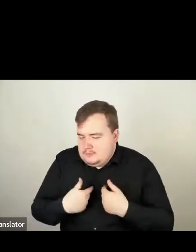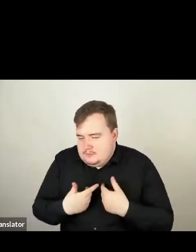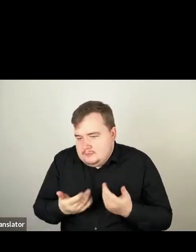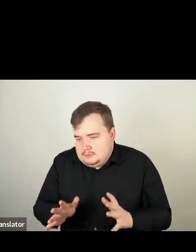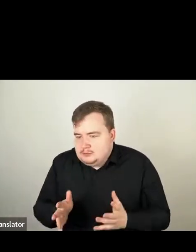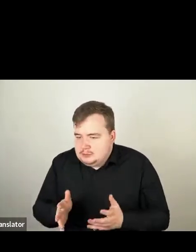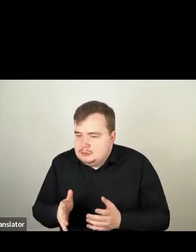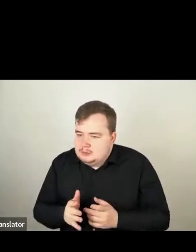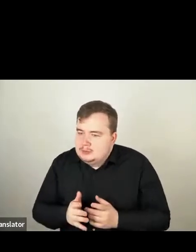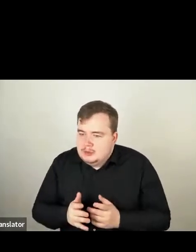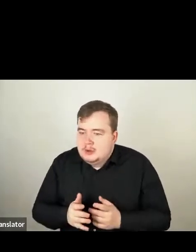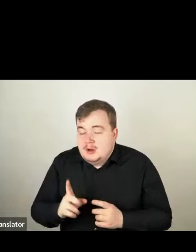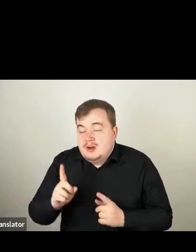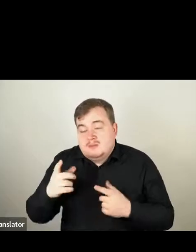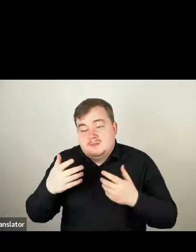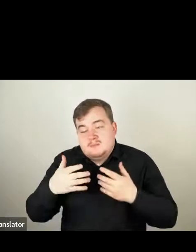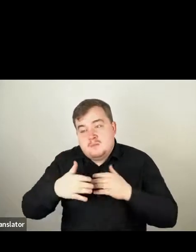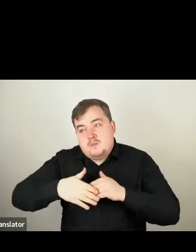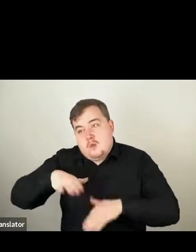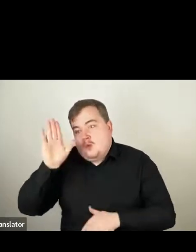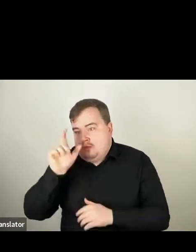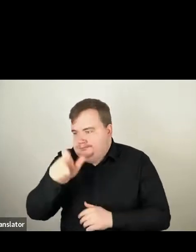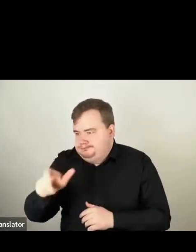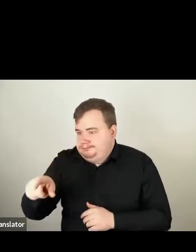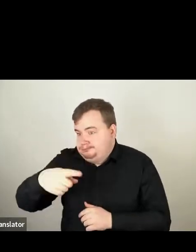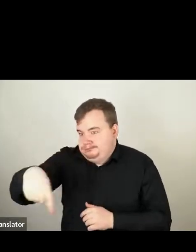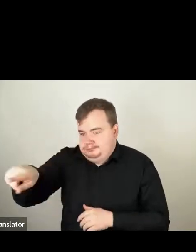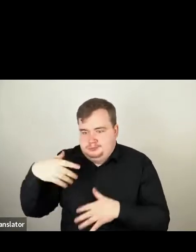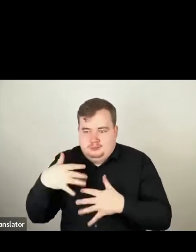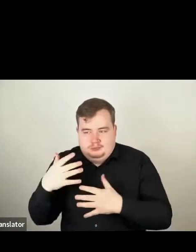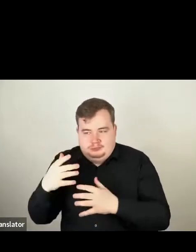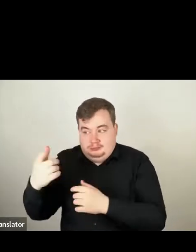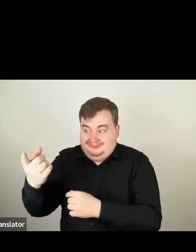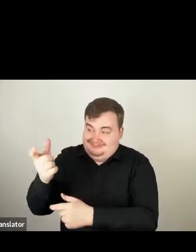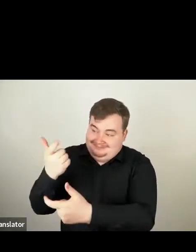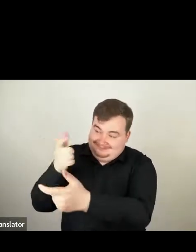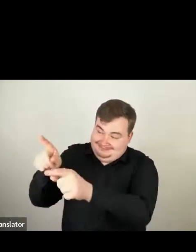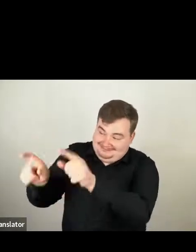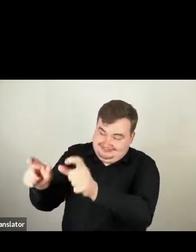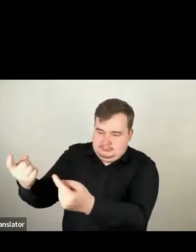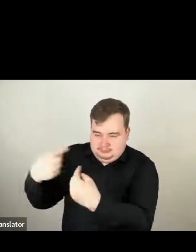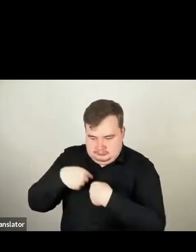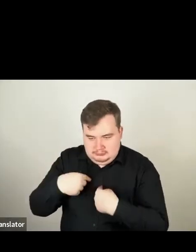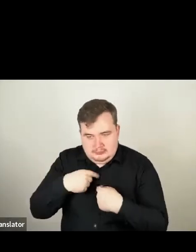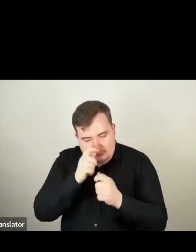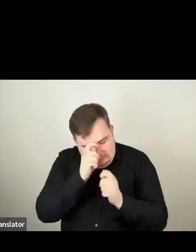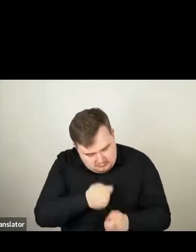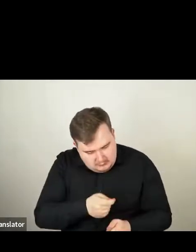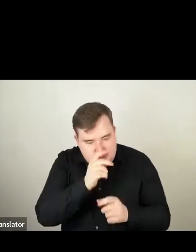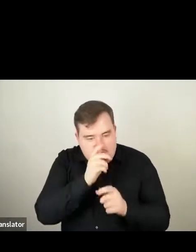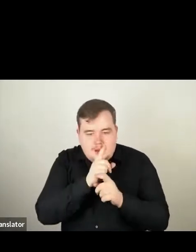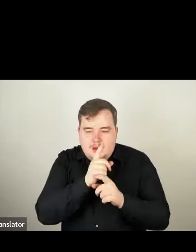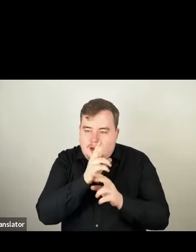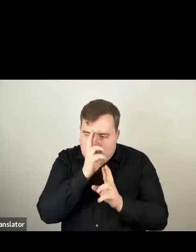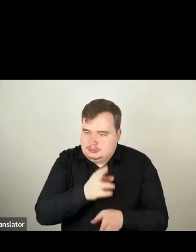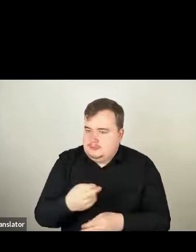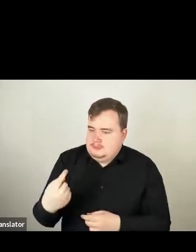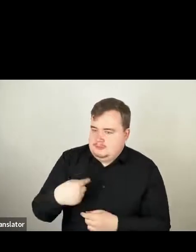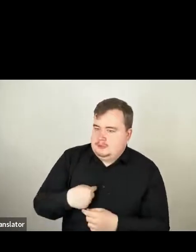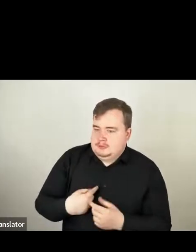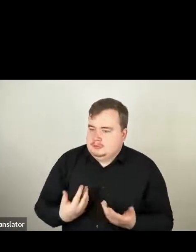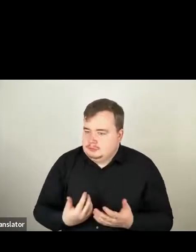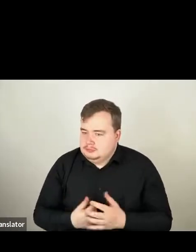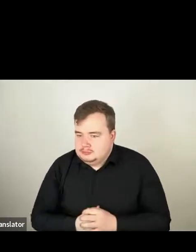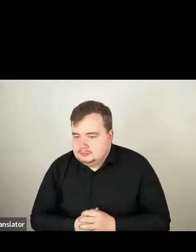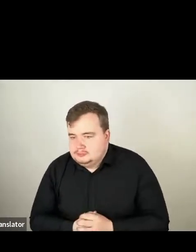respective party colleague, a man. He was a very nice person. But to be kind to me, he